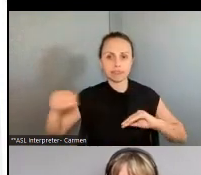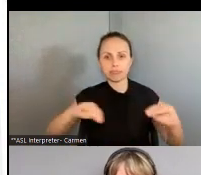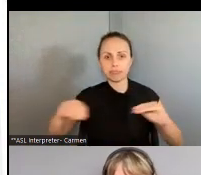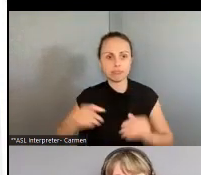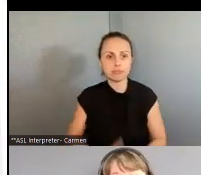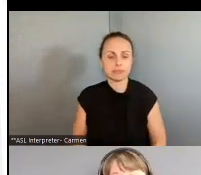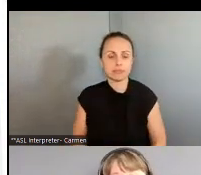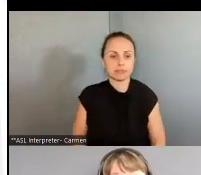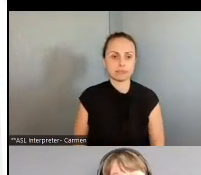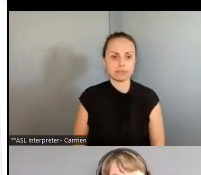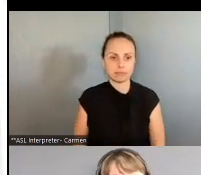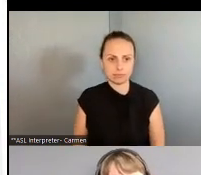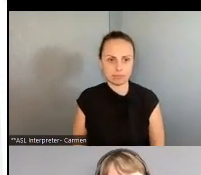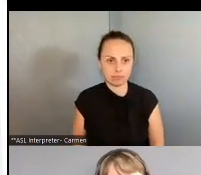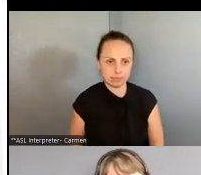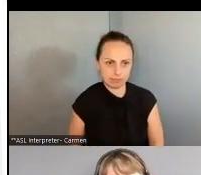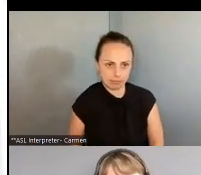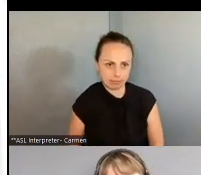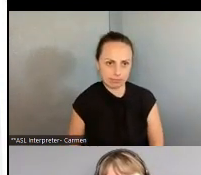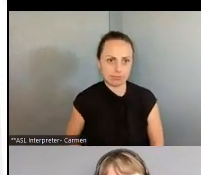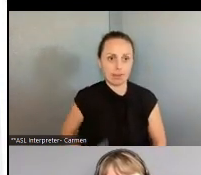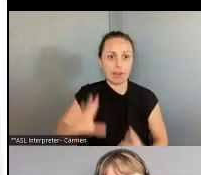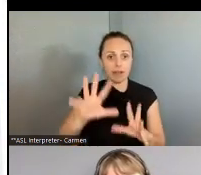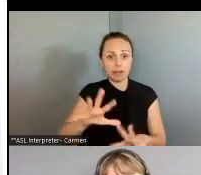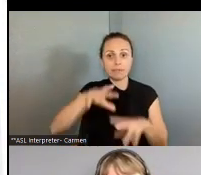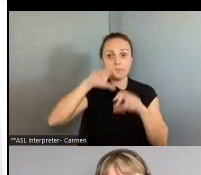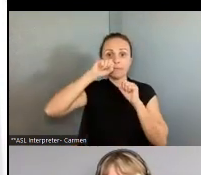Good. And we're gonna take one big deep breath.